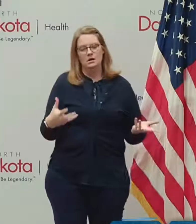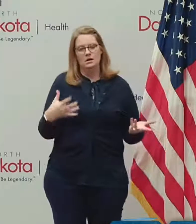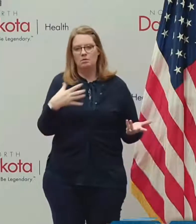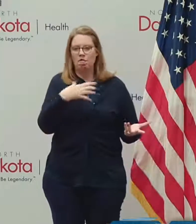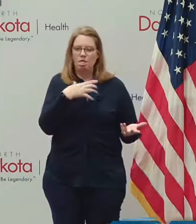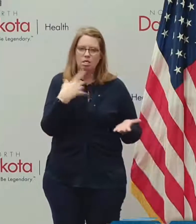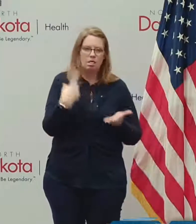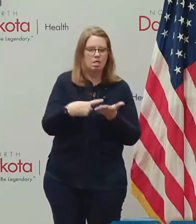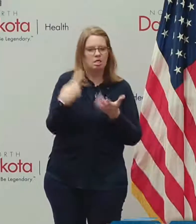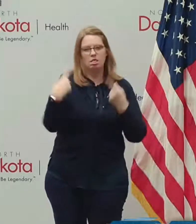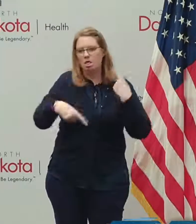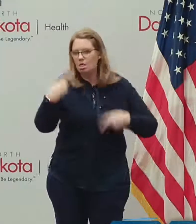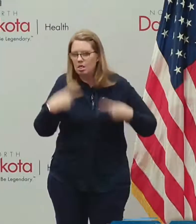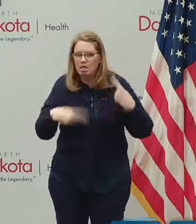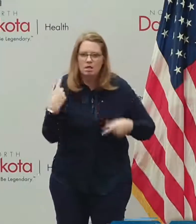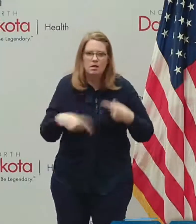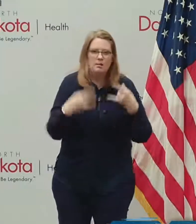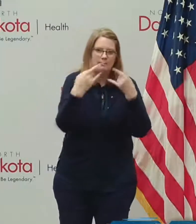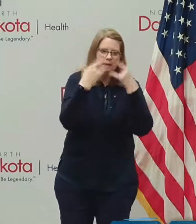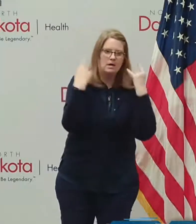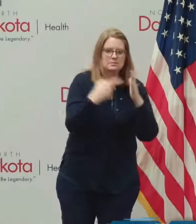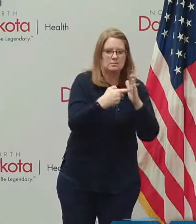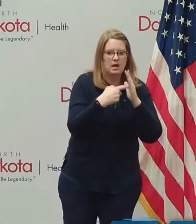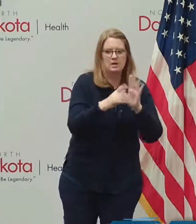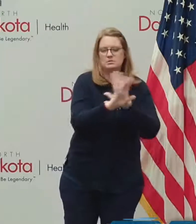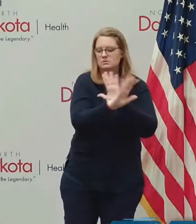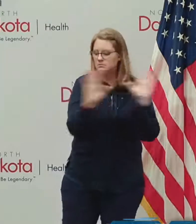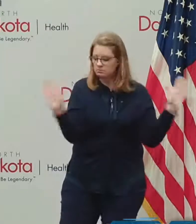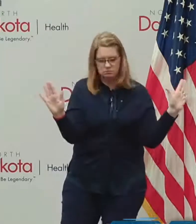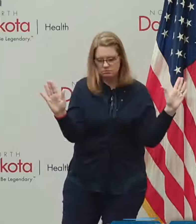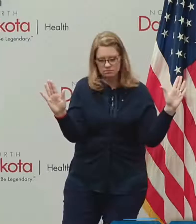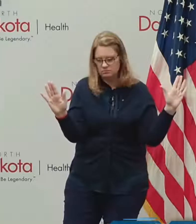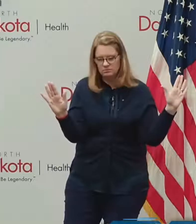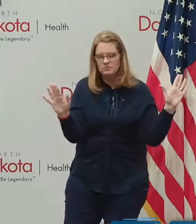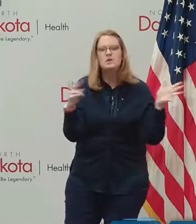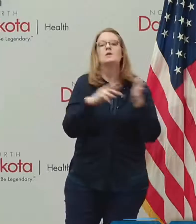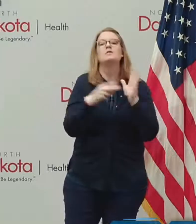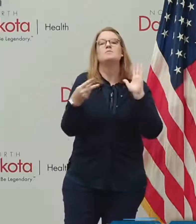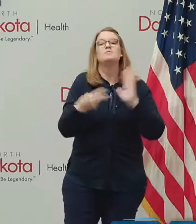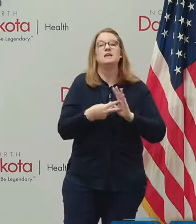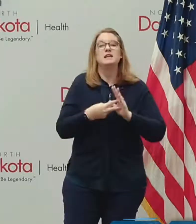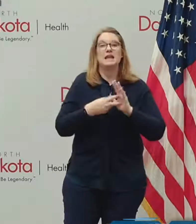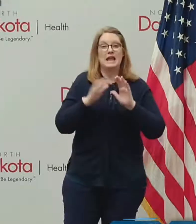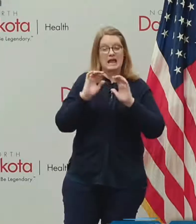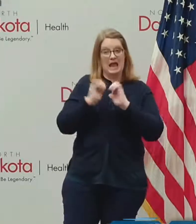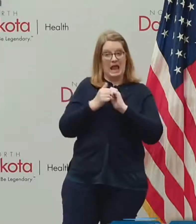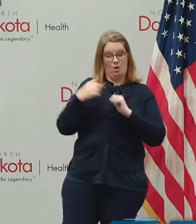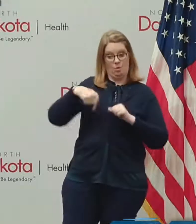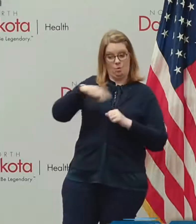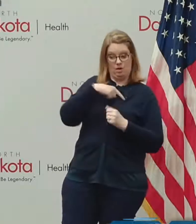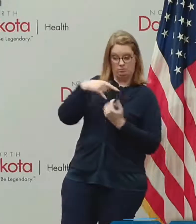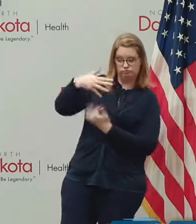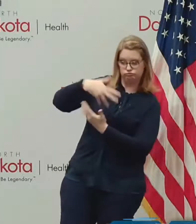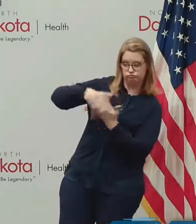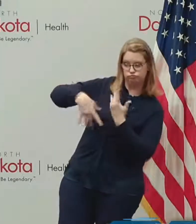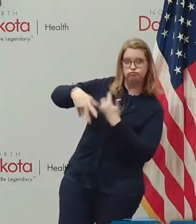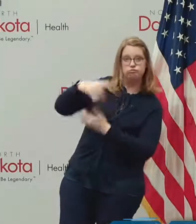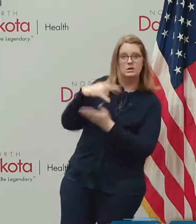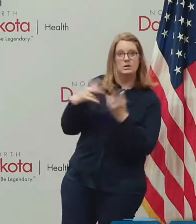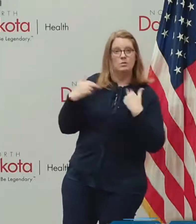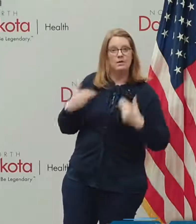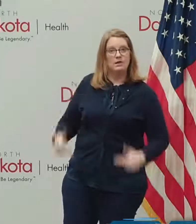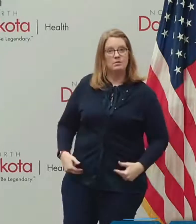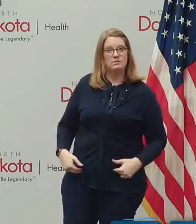masks or mask mandates, and all agree that our interaction with other humans and how we do that has the potential to